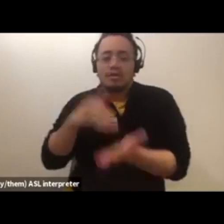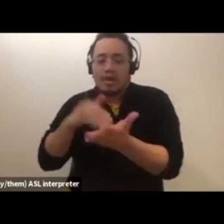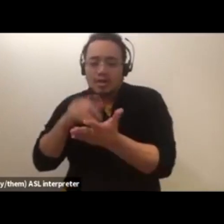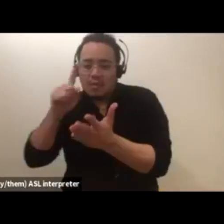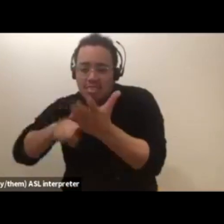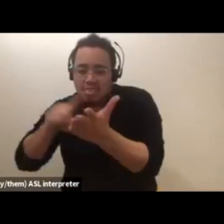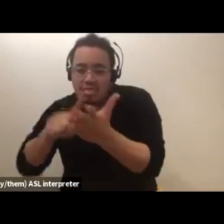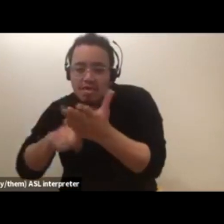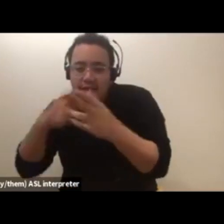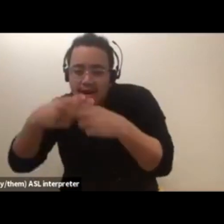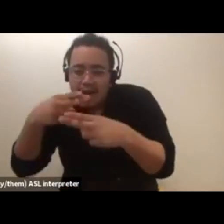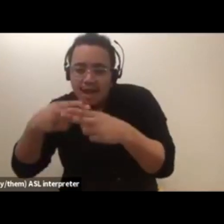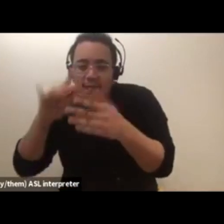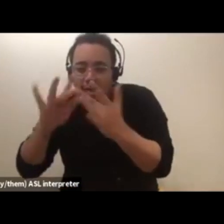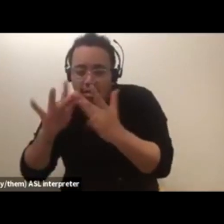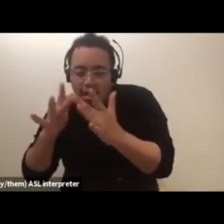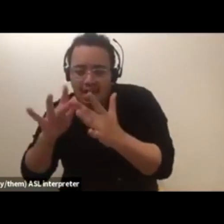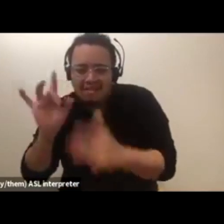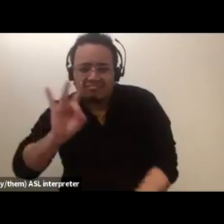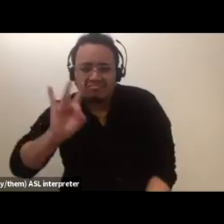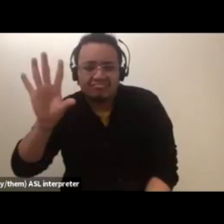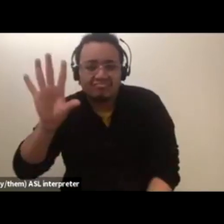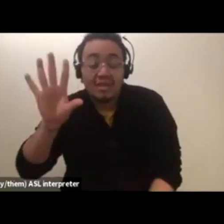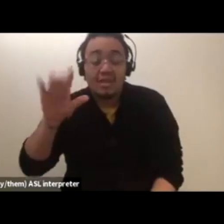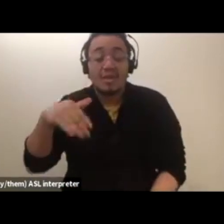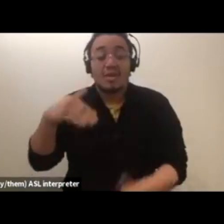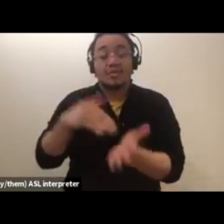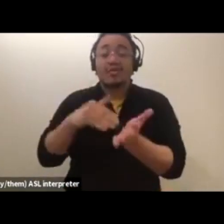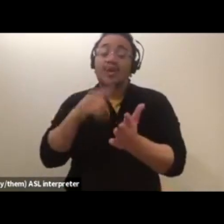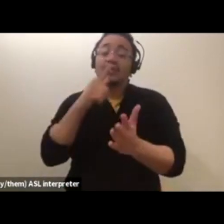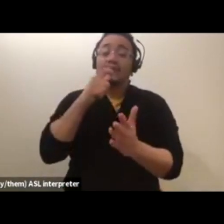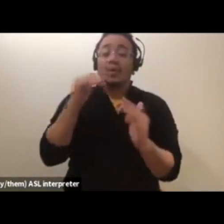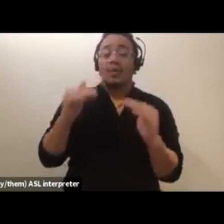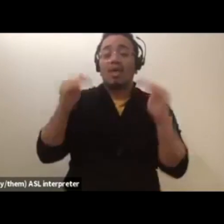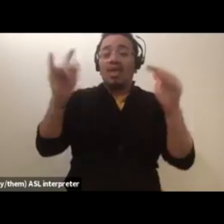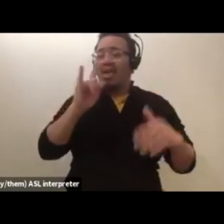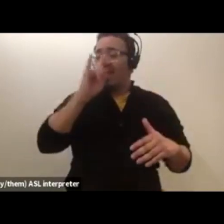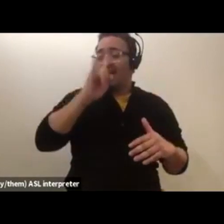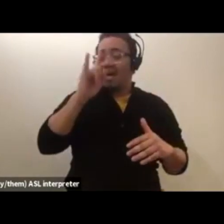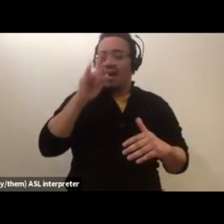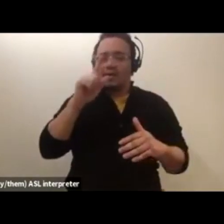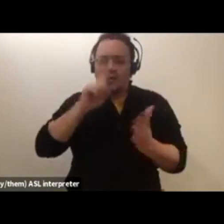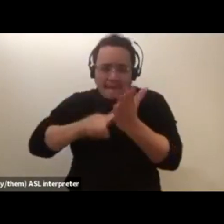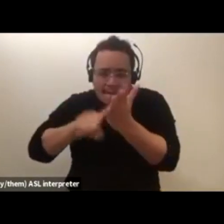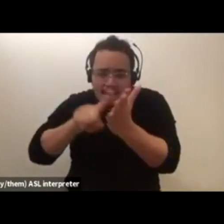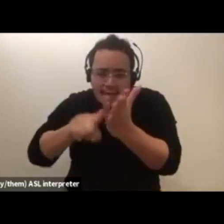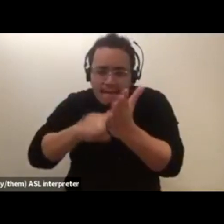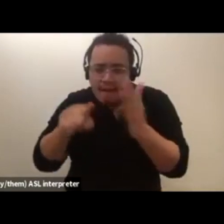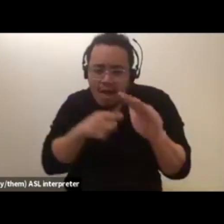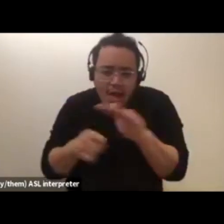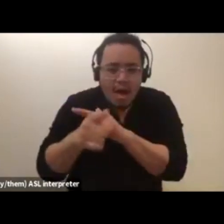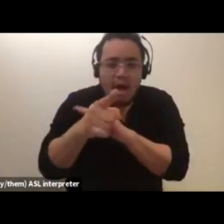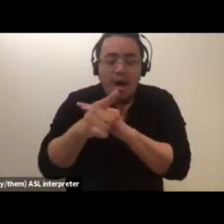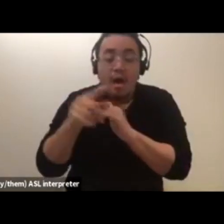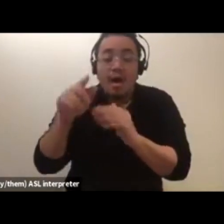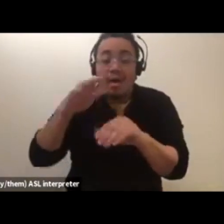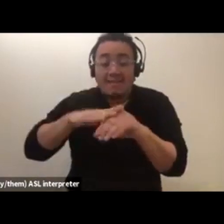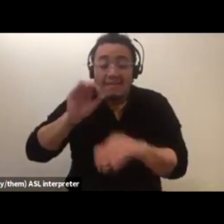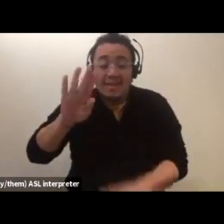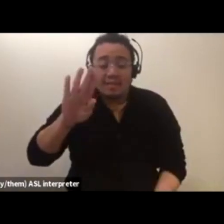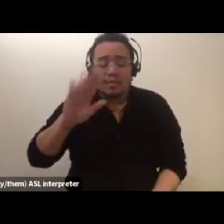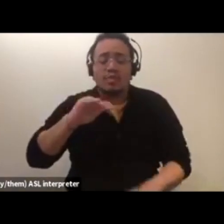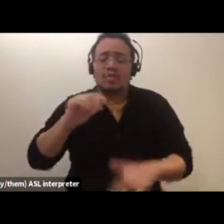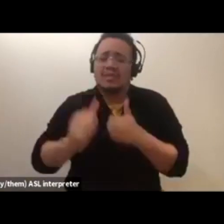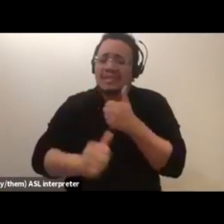any caliber to have access to their patients' Facebook pages and actually engaging with them is dangerous and it's